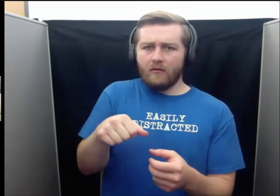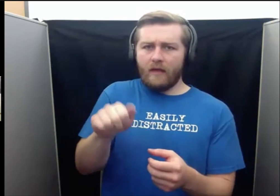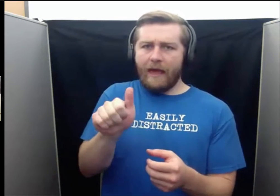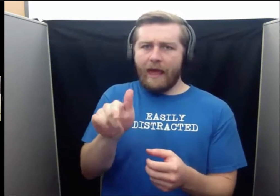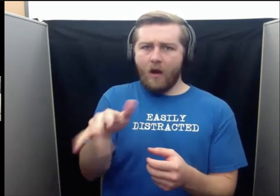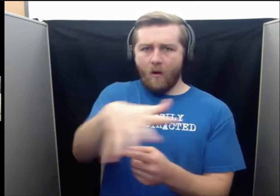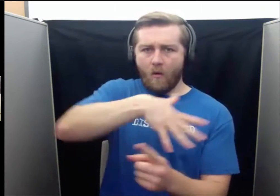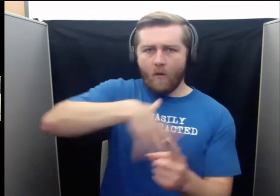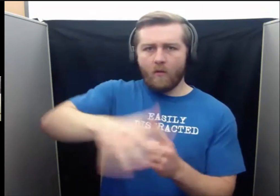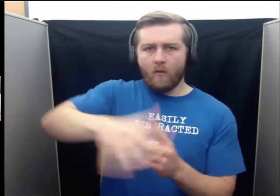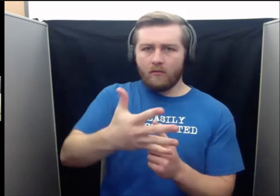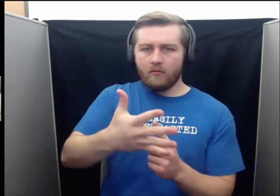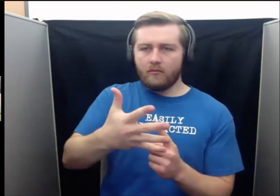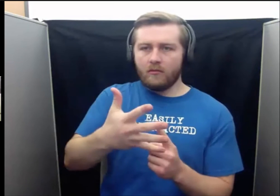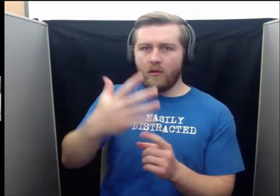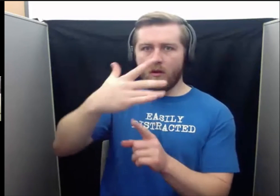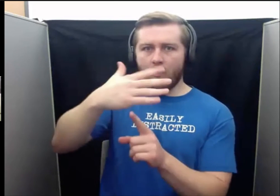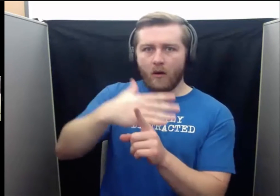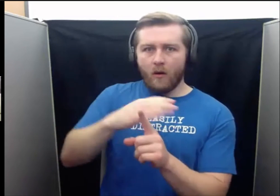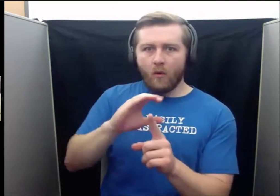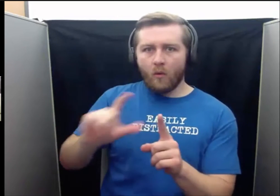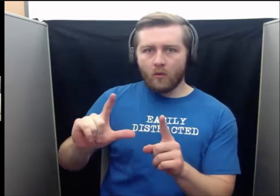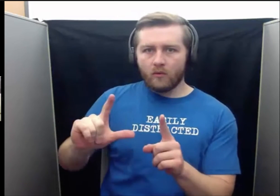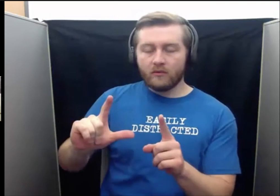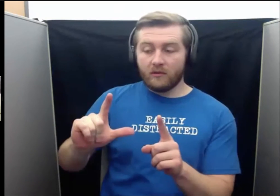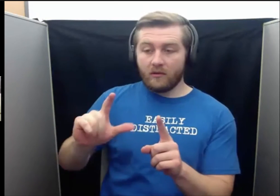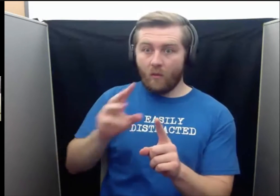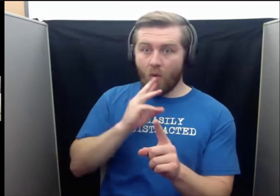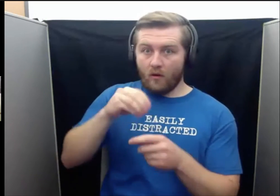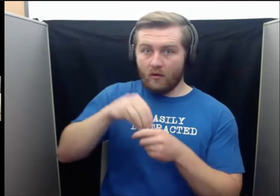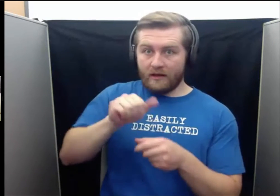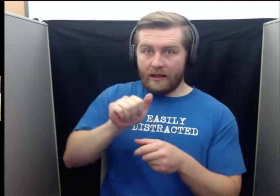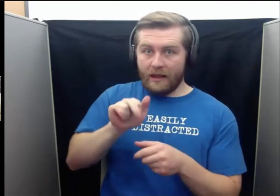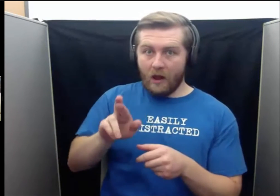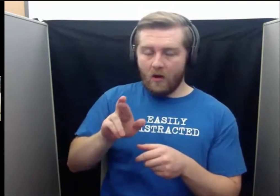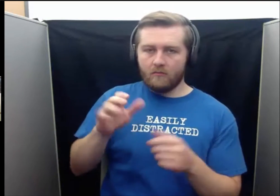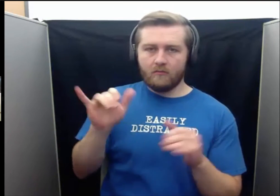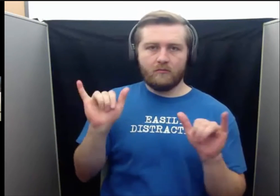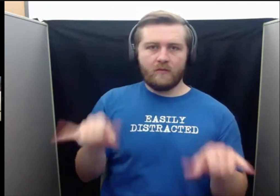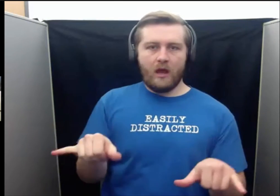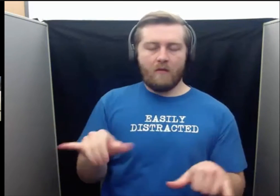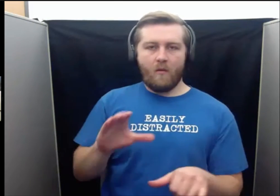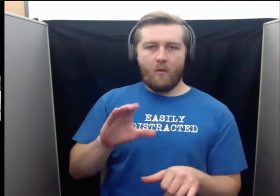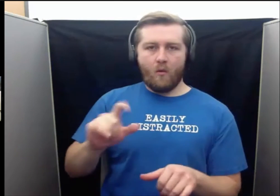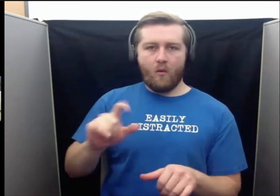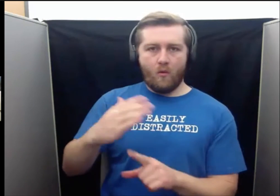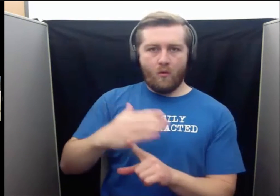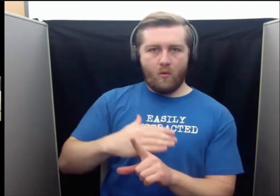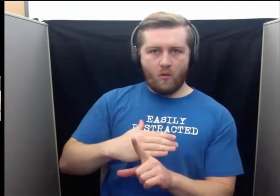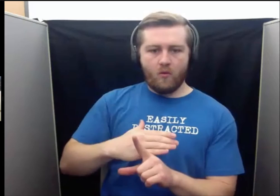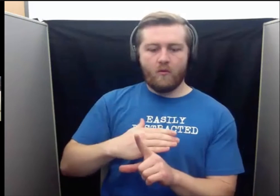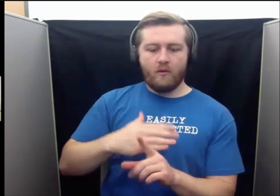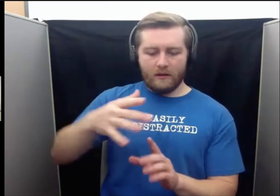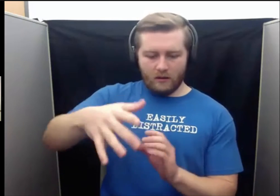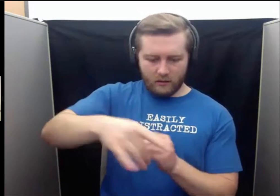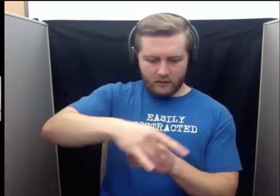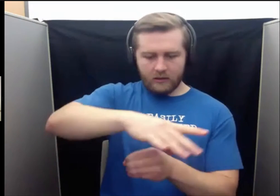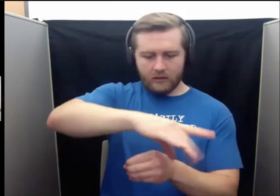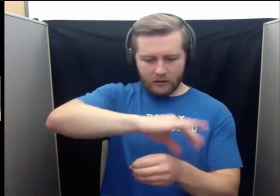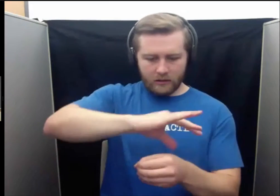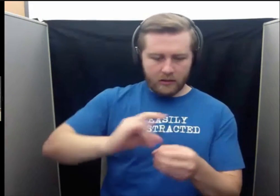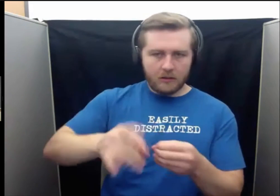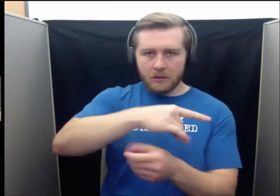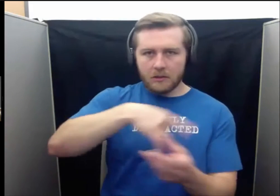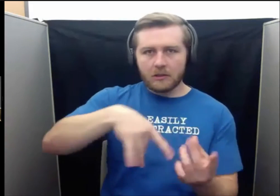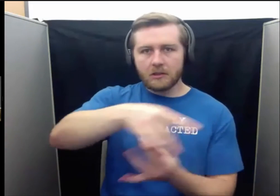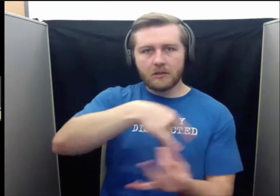cools and turns to water and collects on the outside of the Pepsi can. That's condensation. And there are 100 examples of that. Everybody got this? We'll